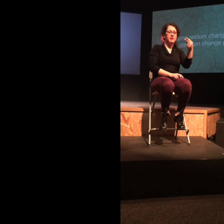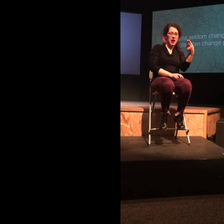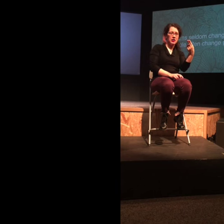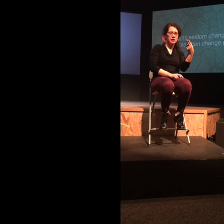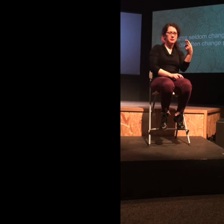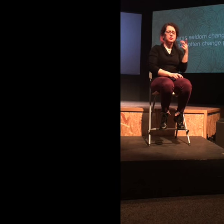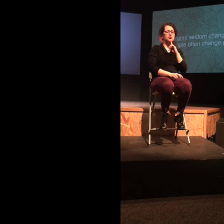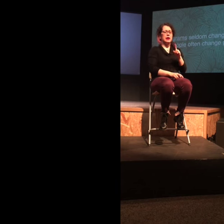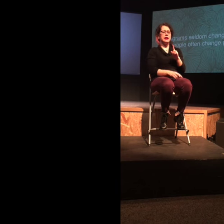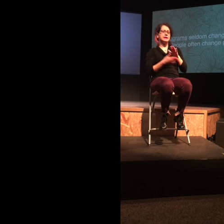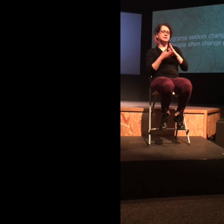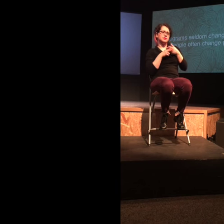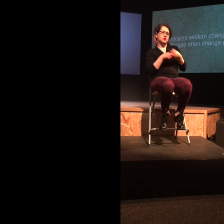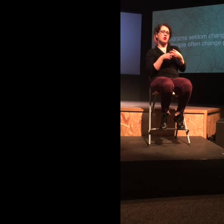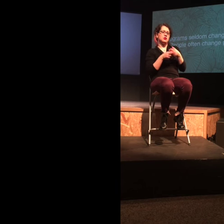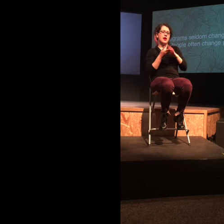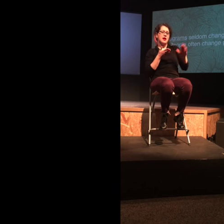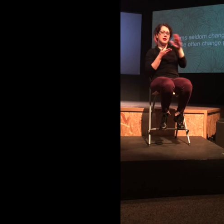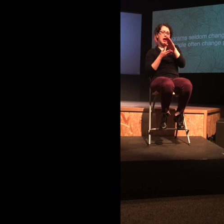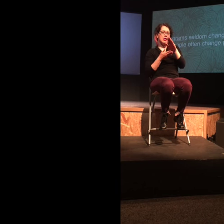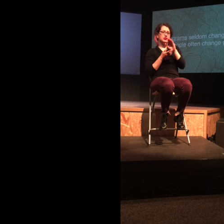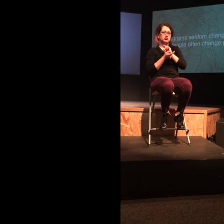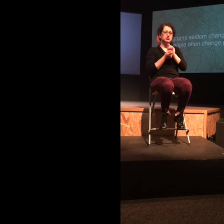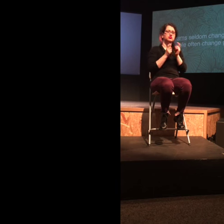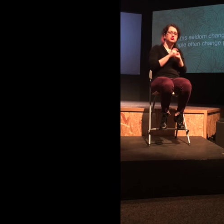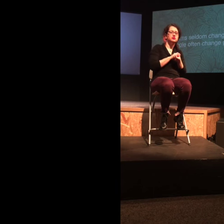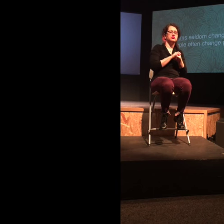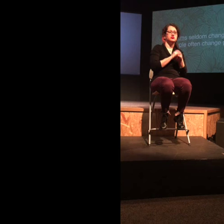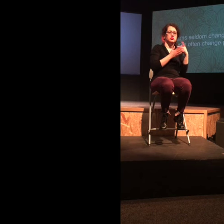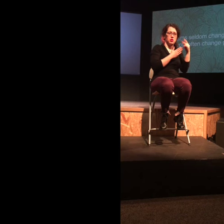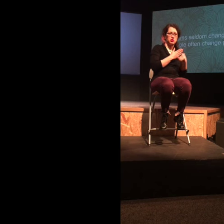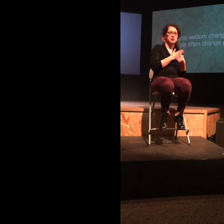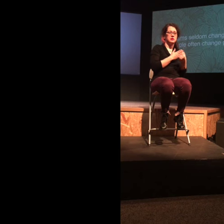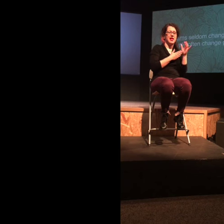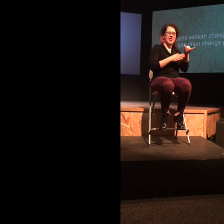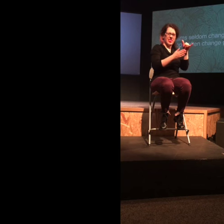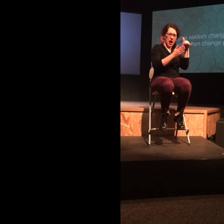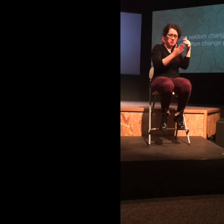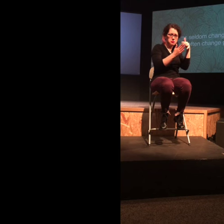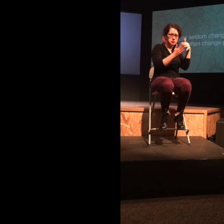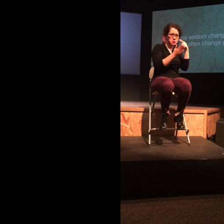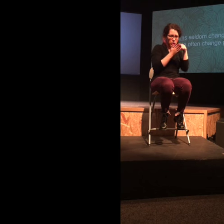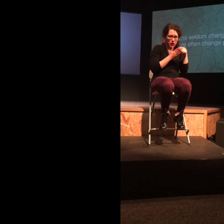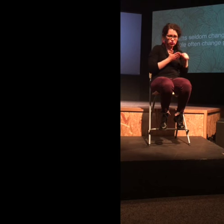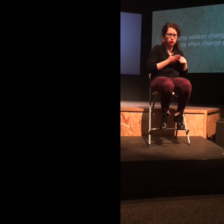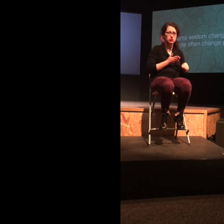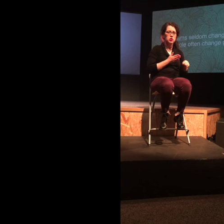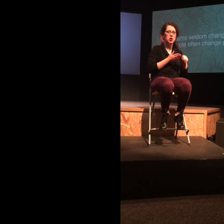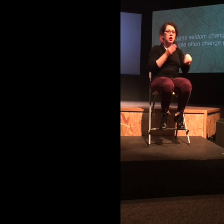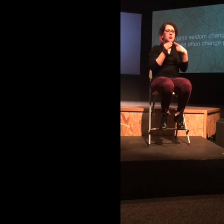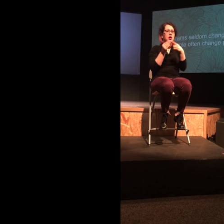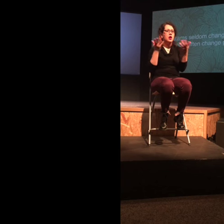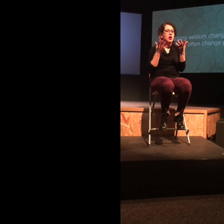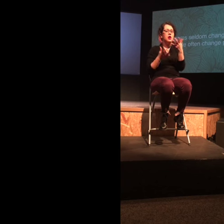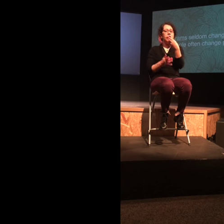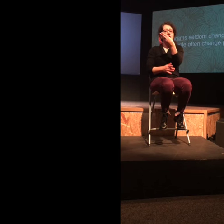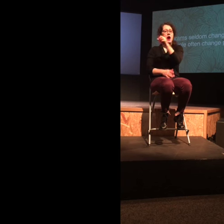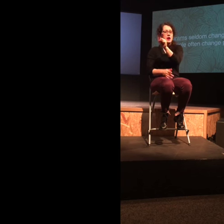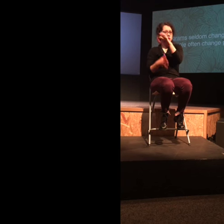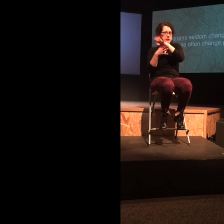Is a study that was done, largest study ever researched on high school seniors who